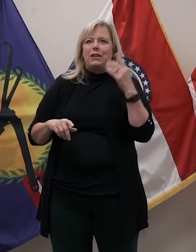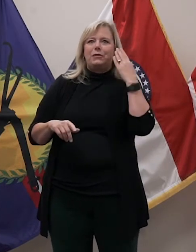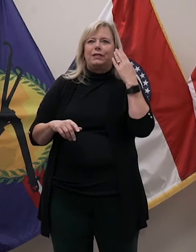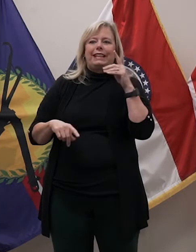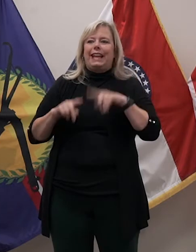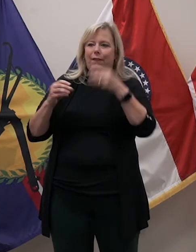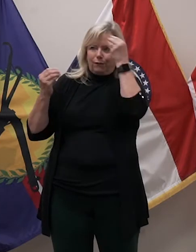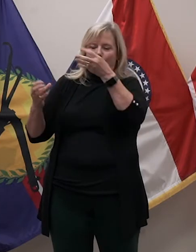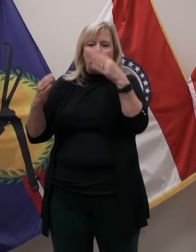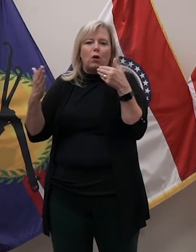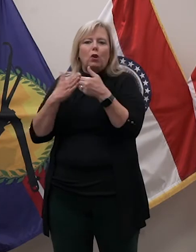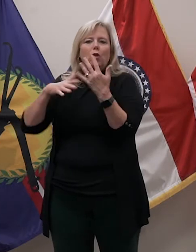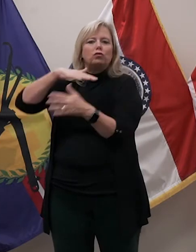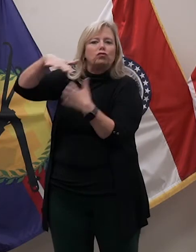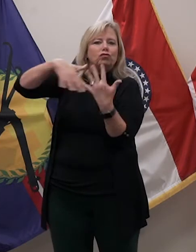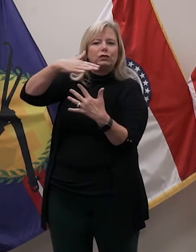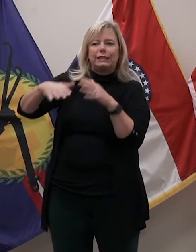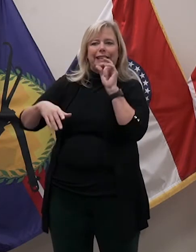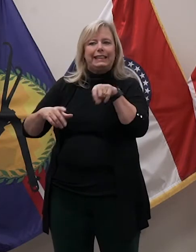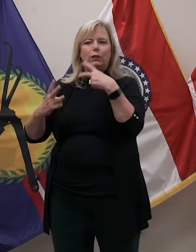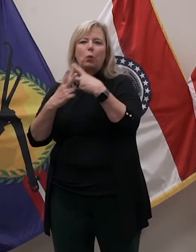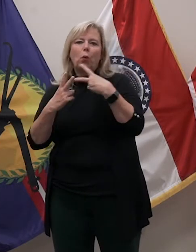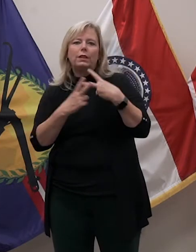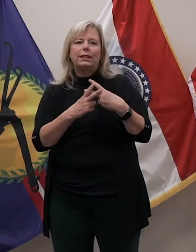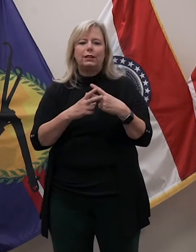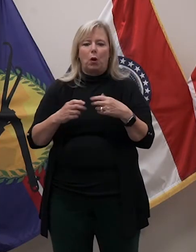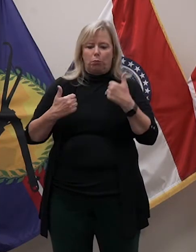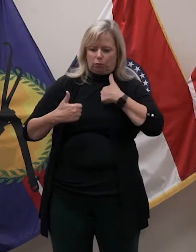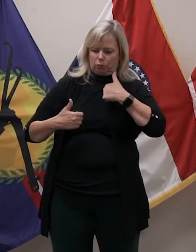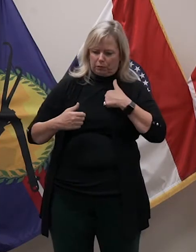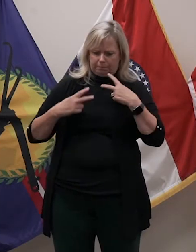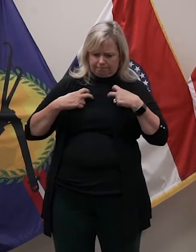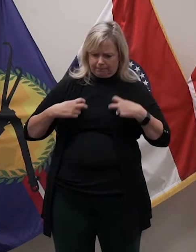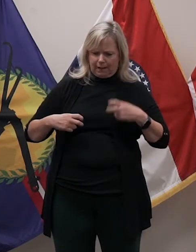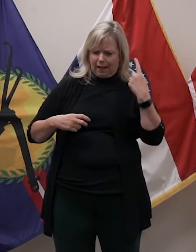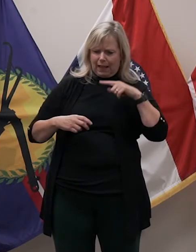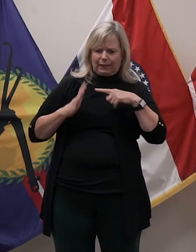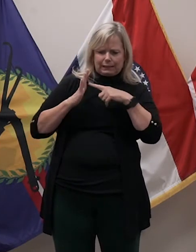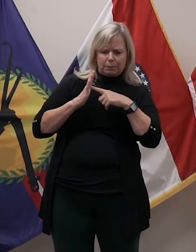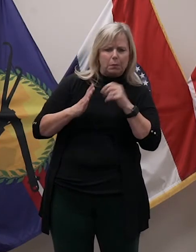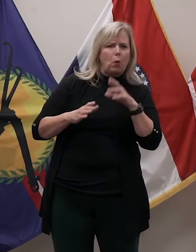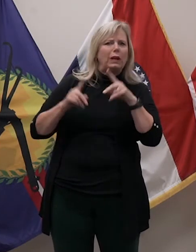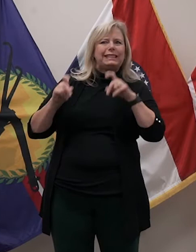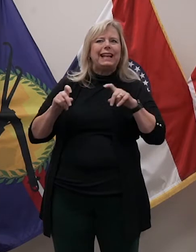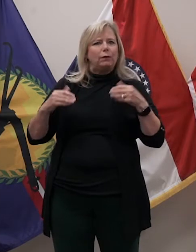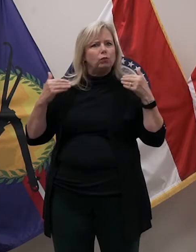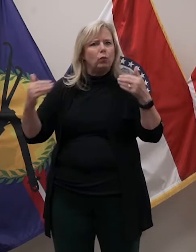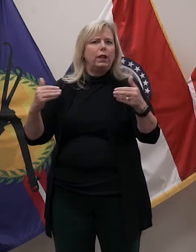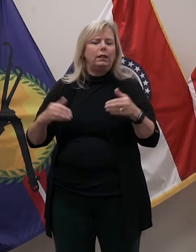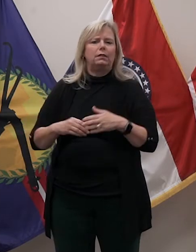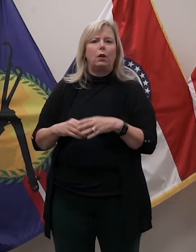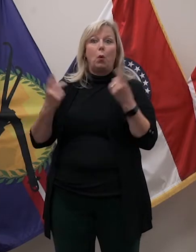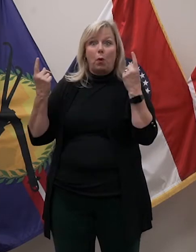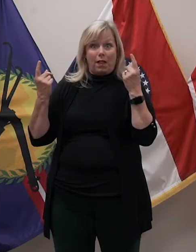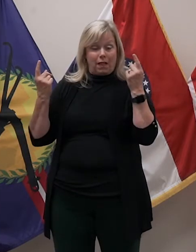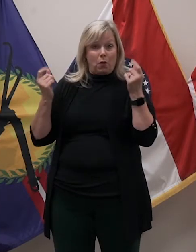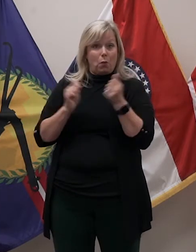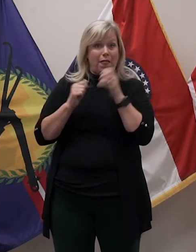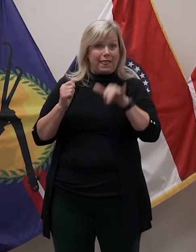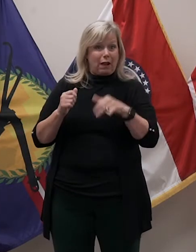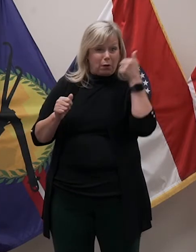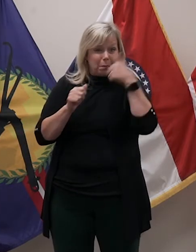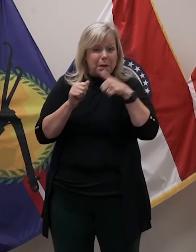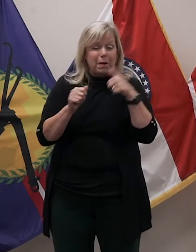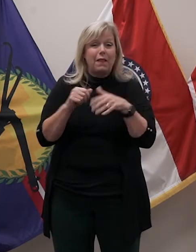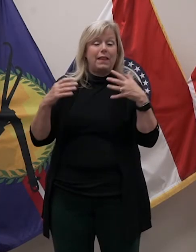tell their close contacts to quarantine, monitor themselves for symptoms, or to get a test. With this in mind,